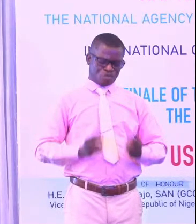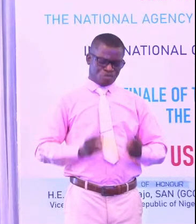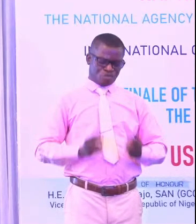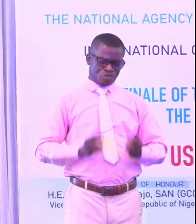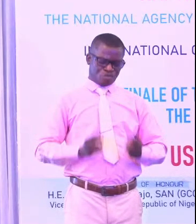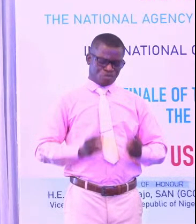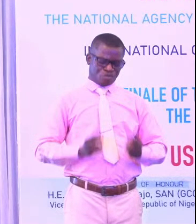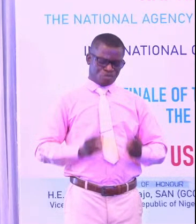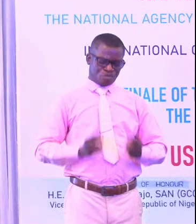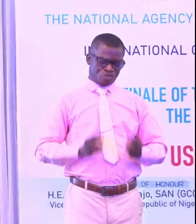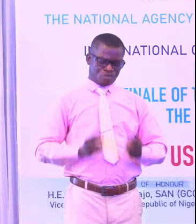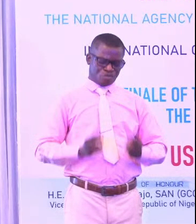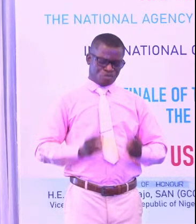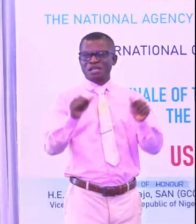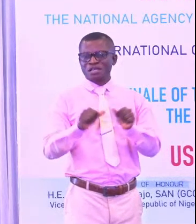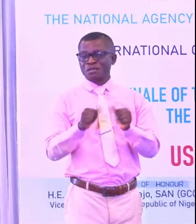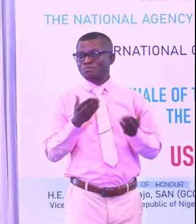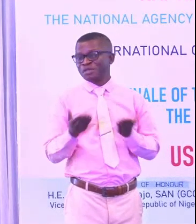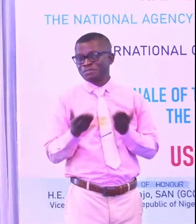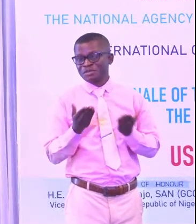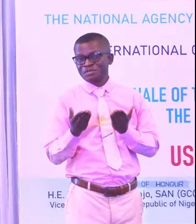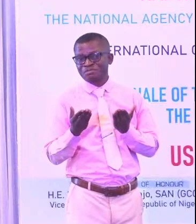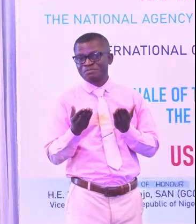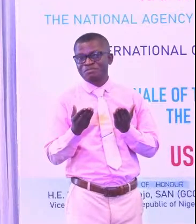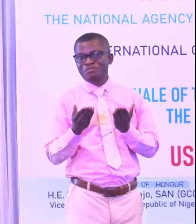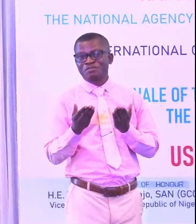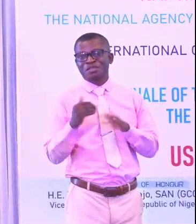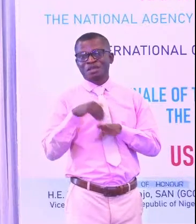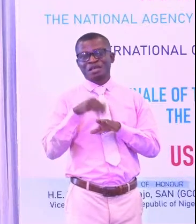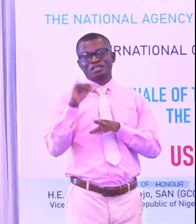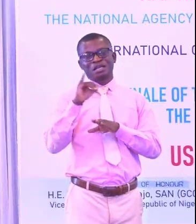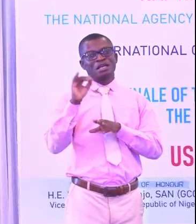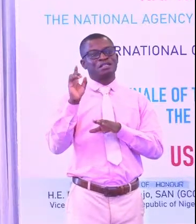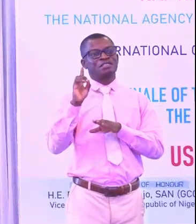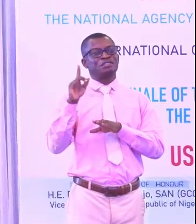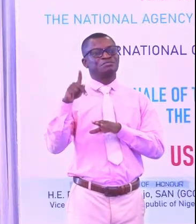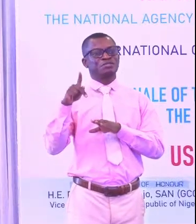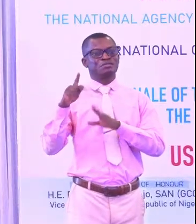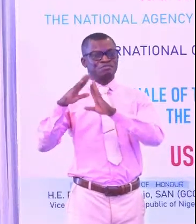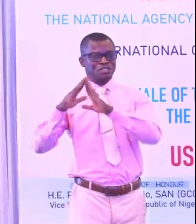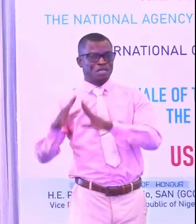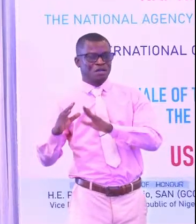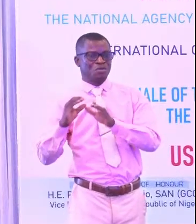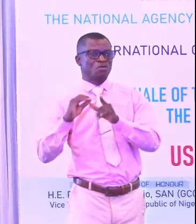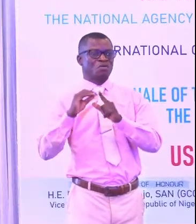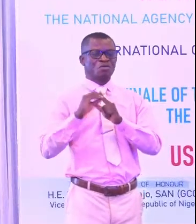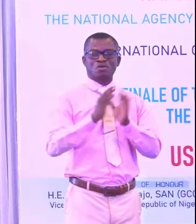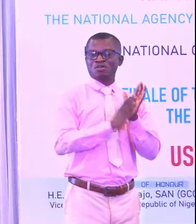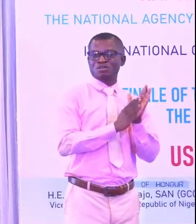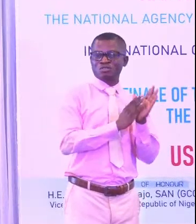forms, whether it's at IDP camps or in schools,